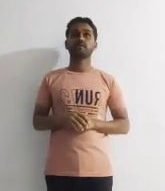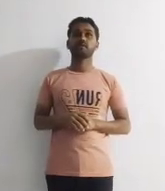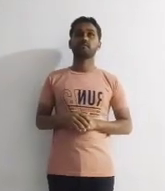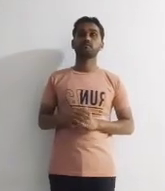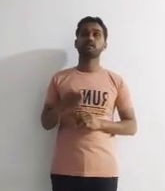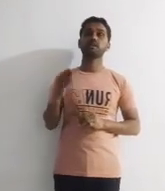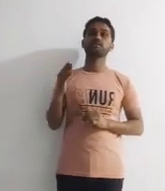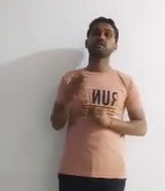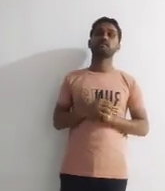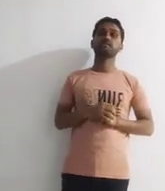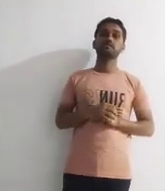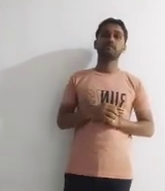multiple